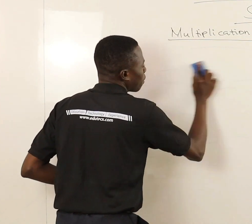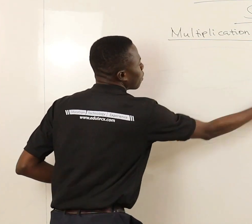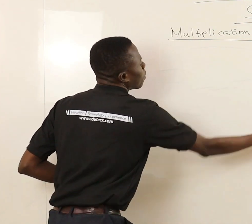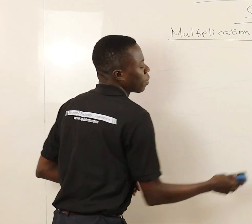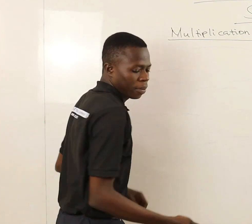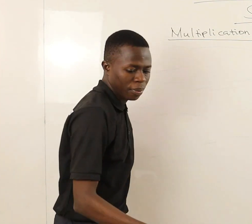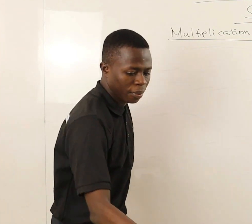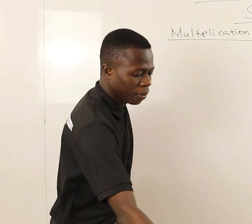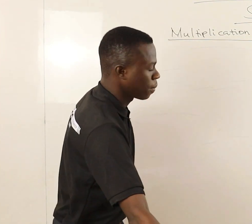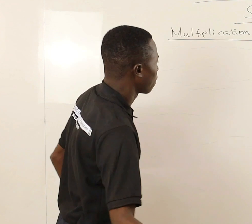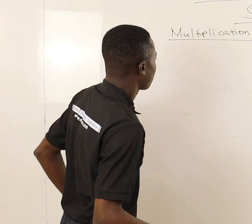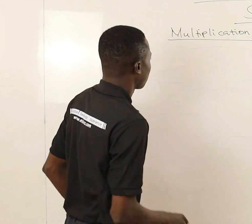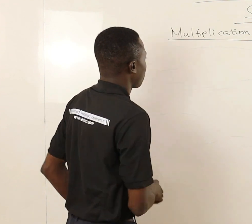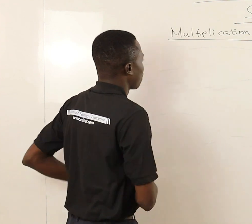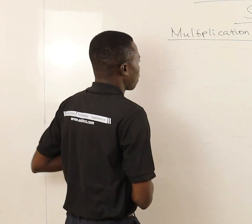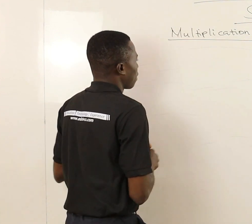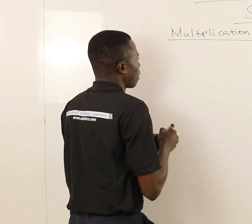work with numbers because math is all about numbers.